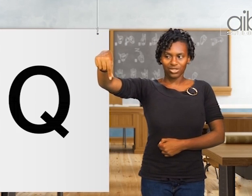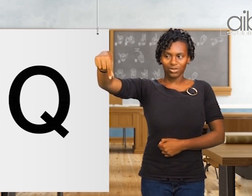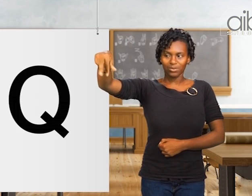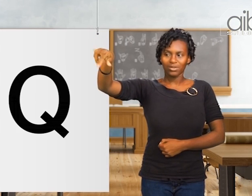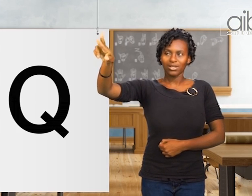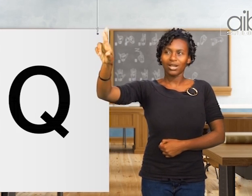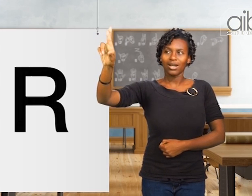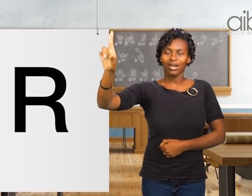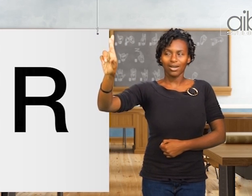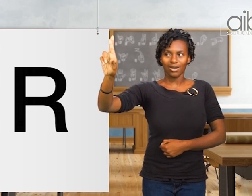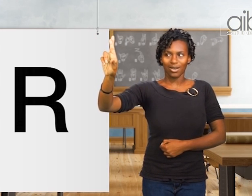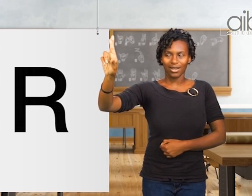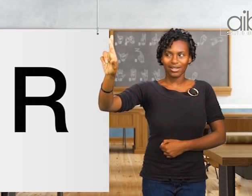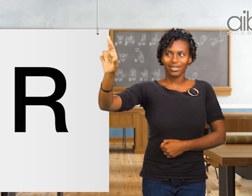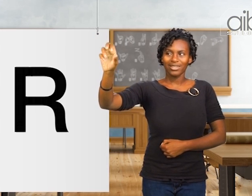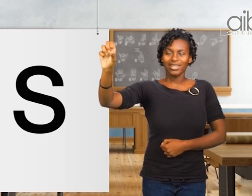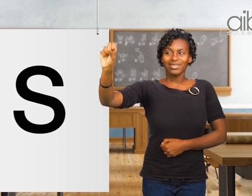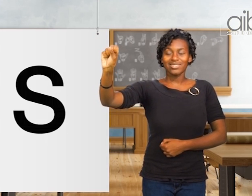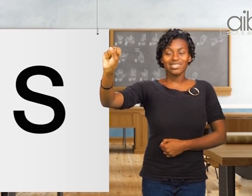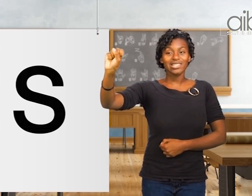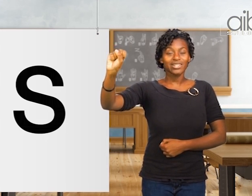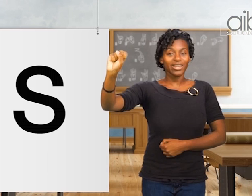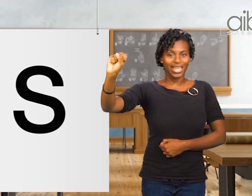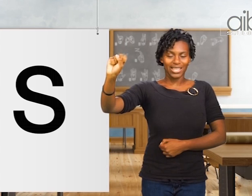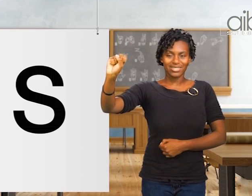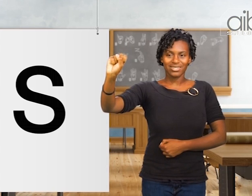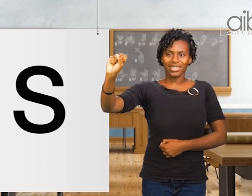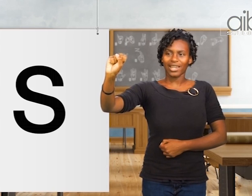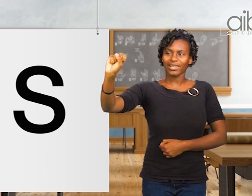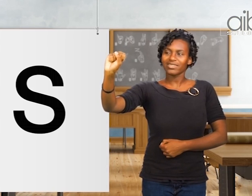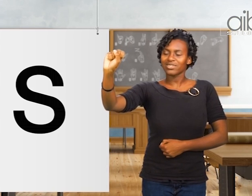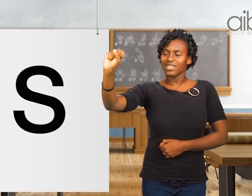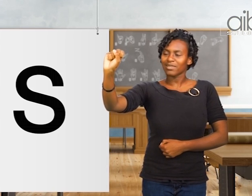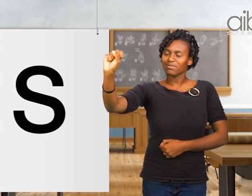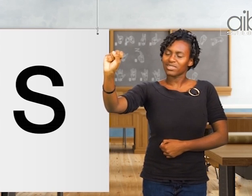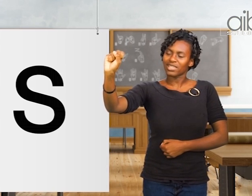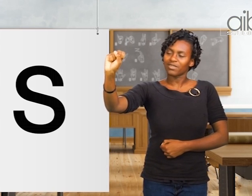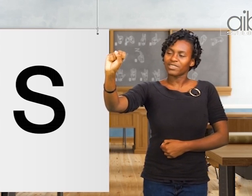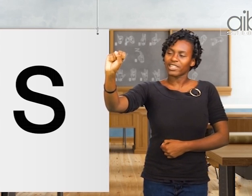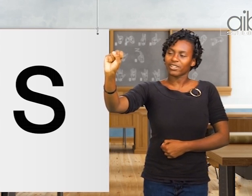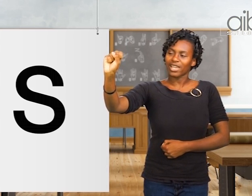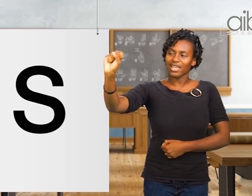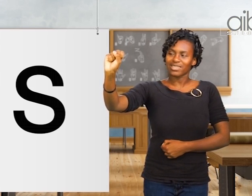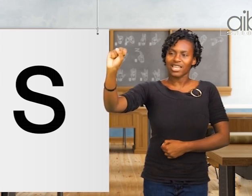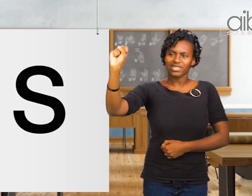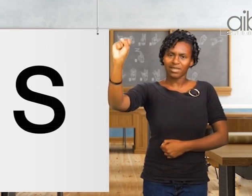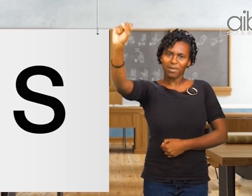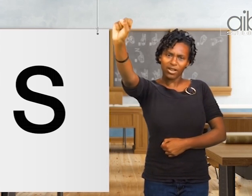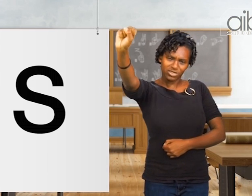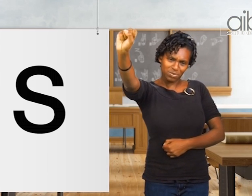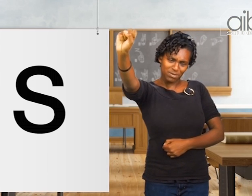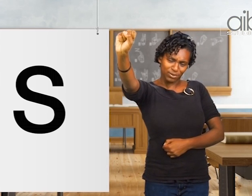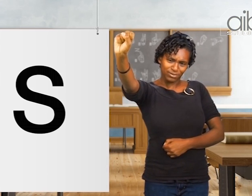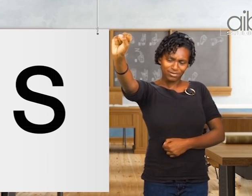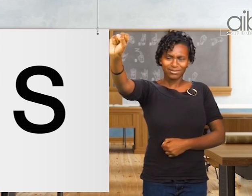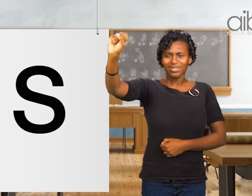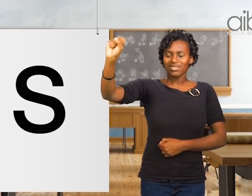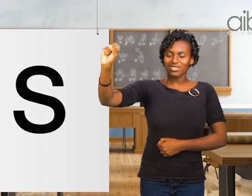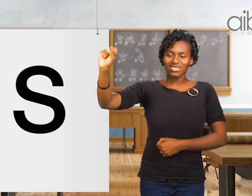Q, R. This is the letter S, and I like to think of the letter S as like power to the people. So just think of